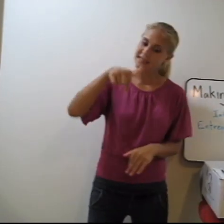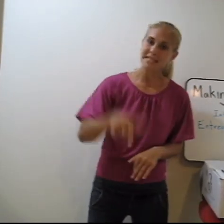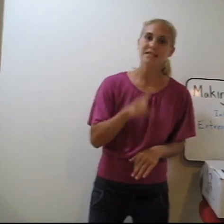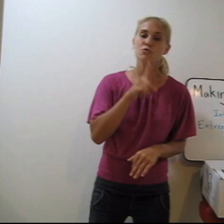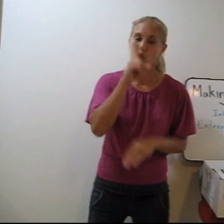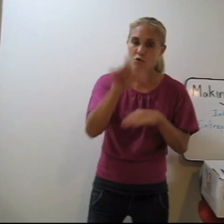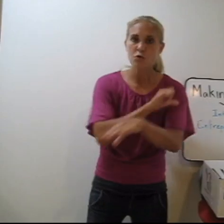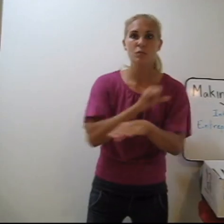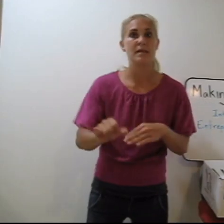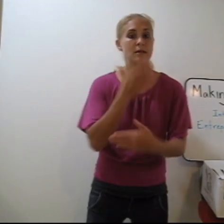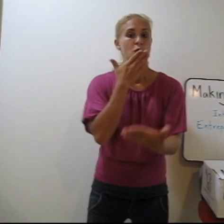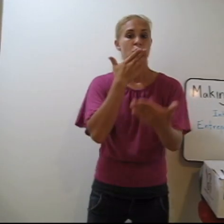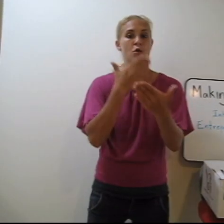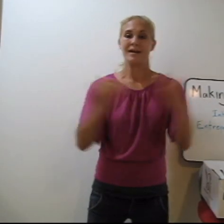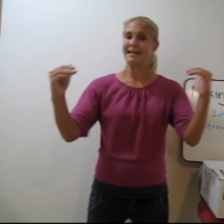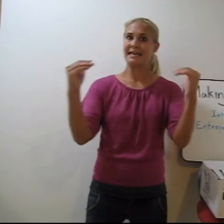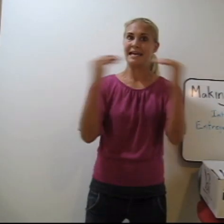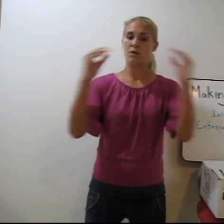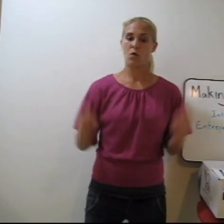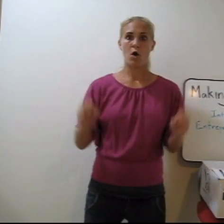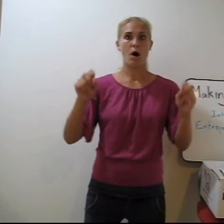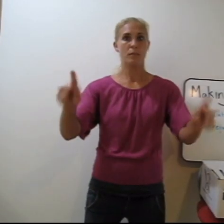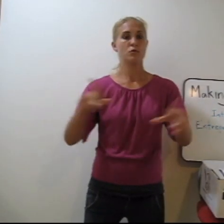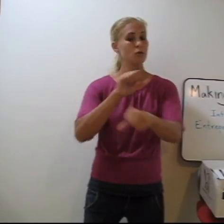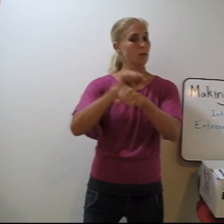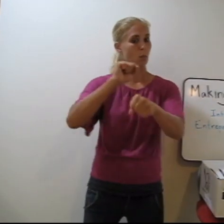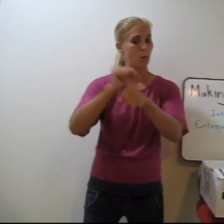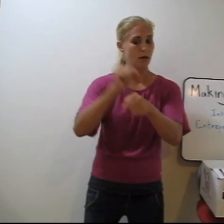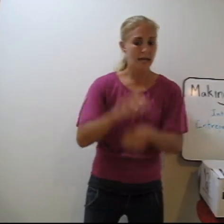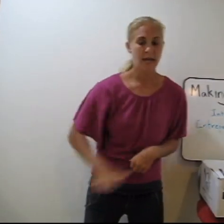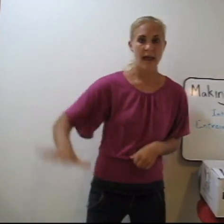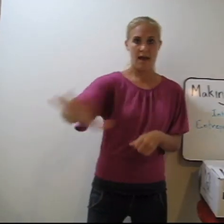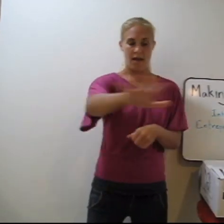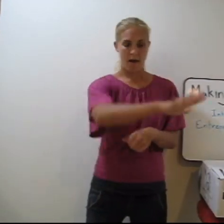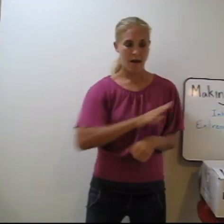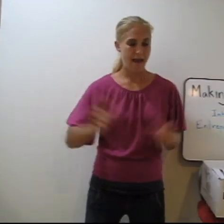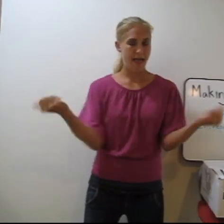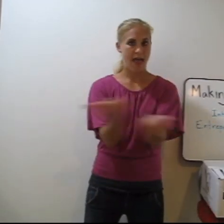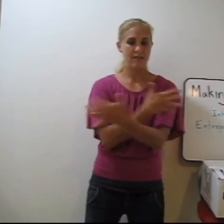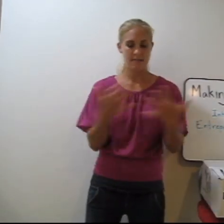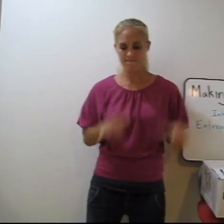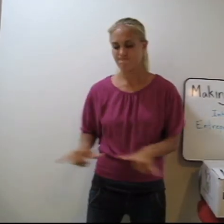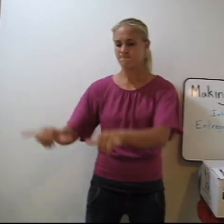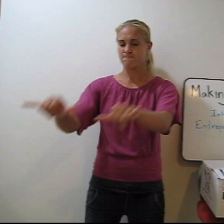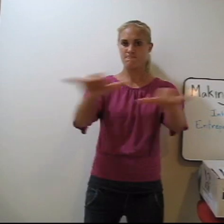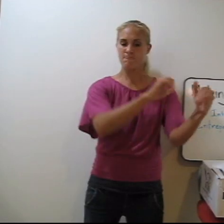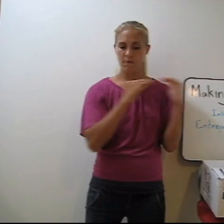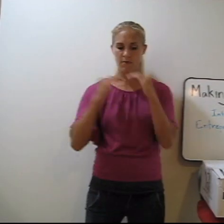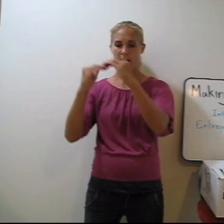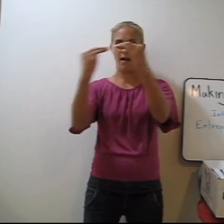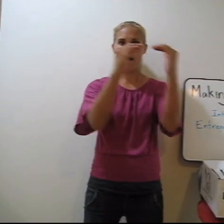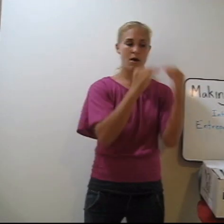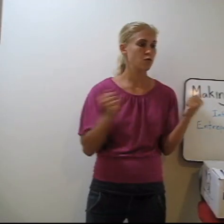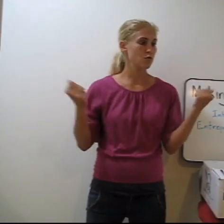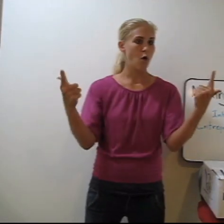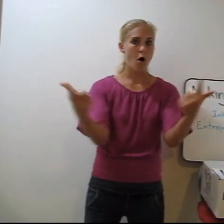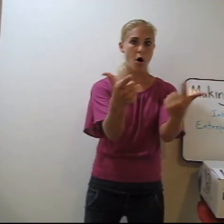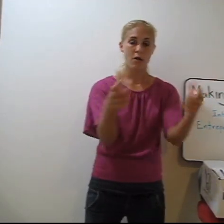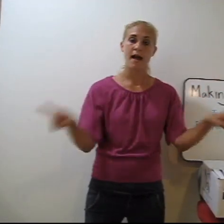great equal opportunity employer. The playing field is completely level. everyone has exactly the same variables to